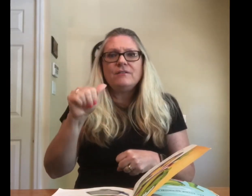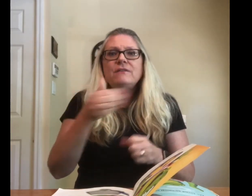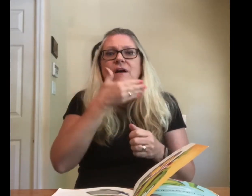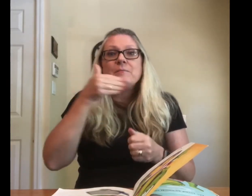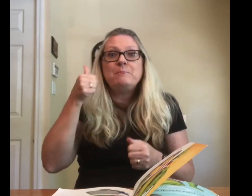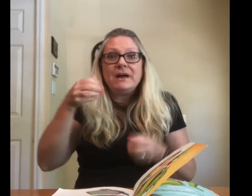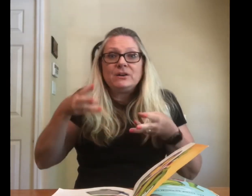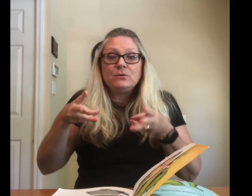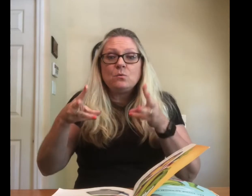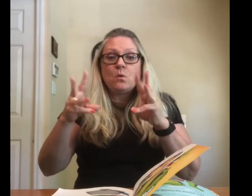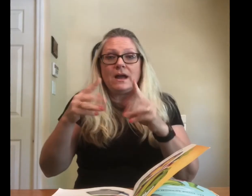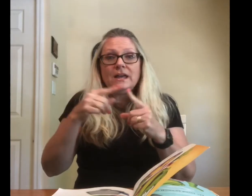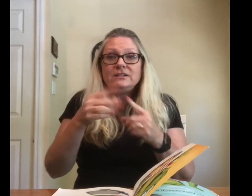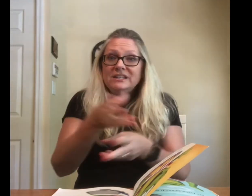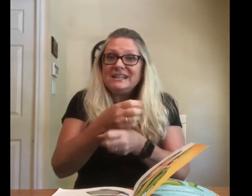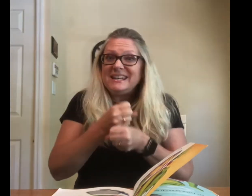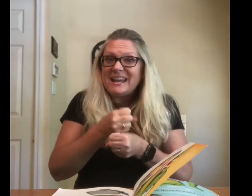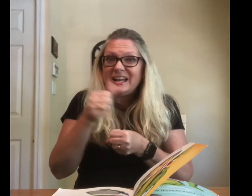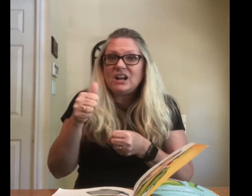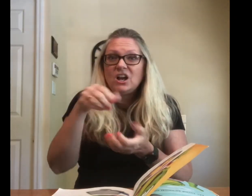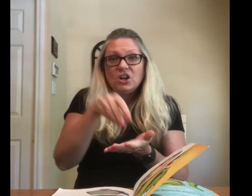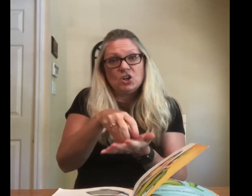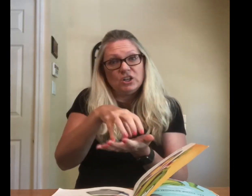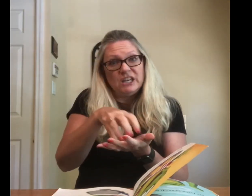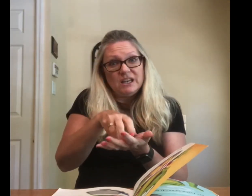a better way to get a cookie?